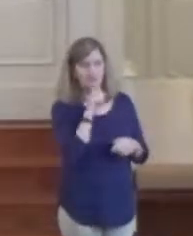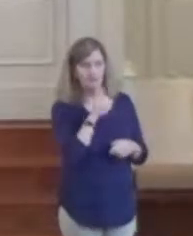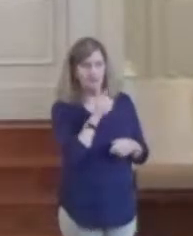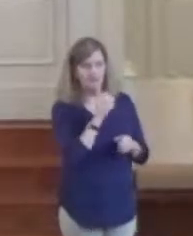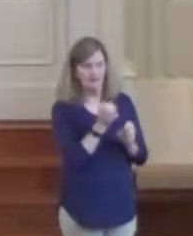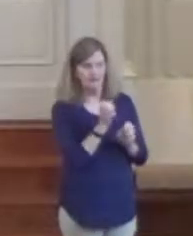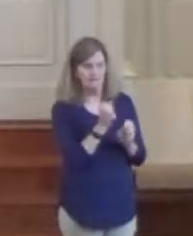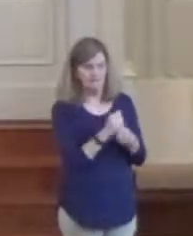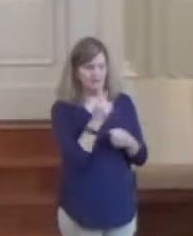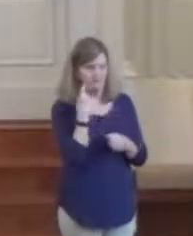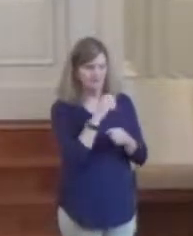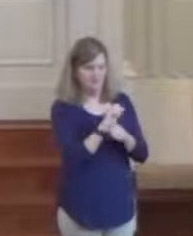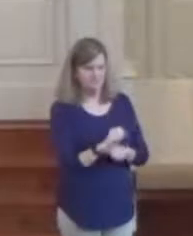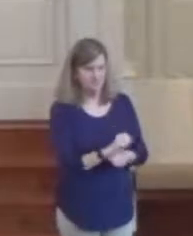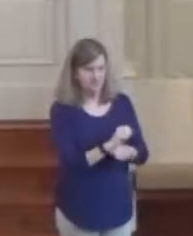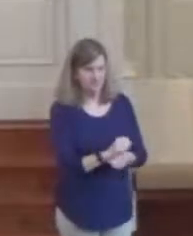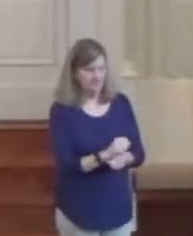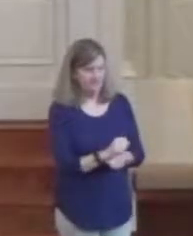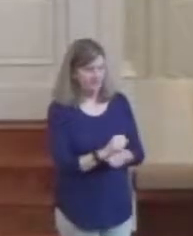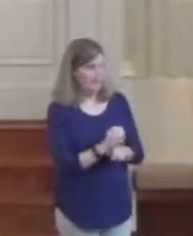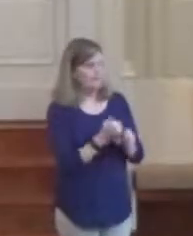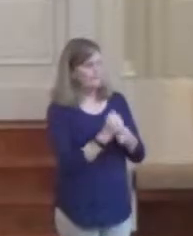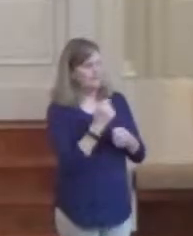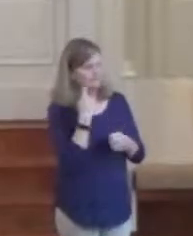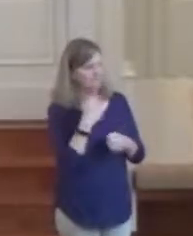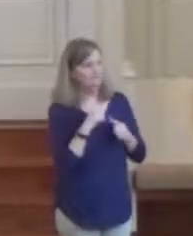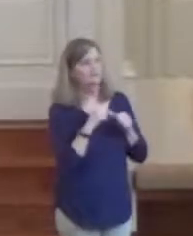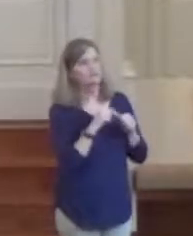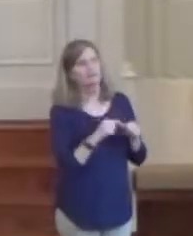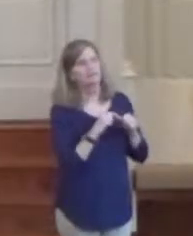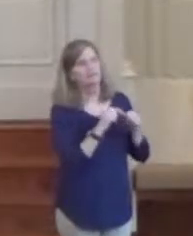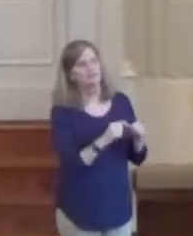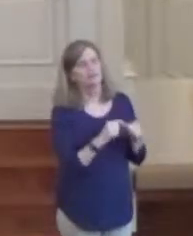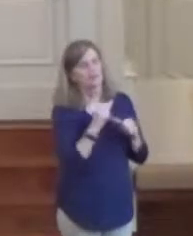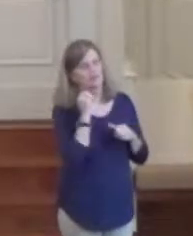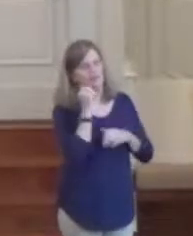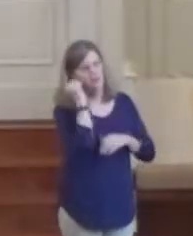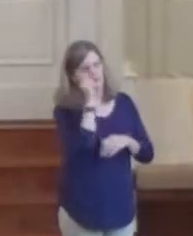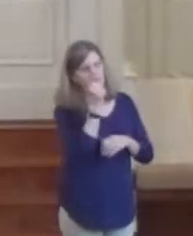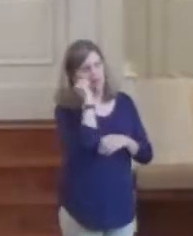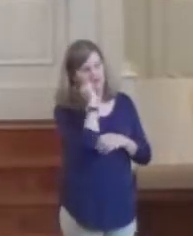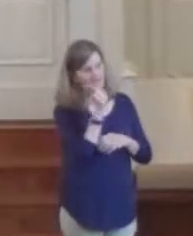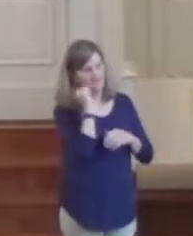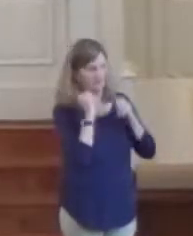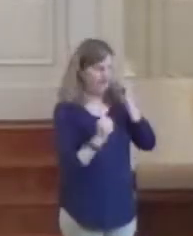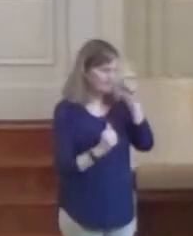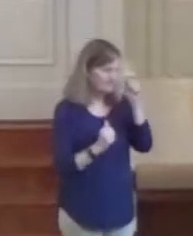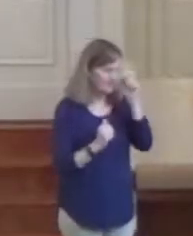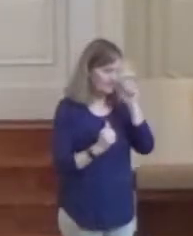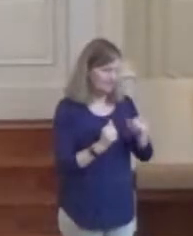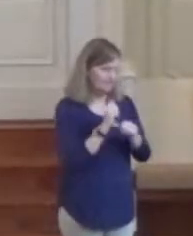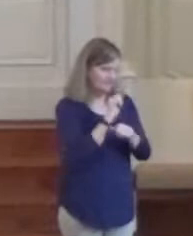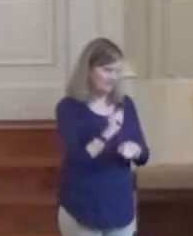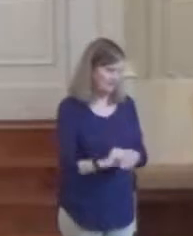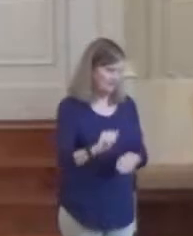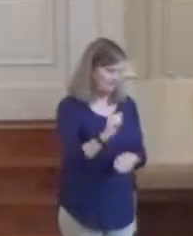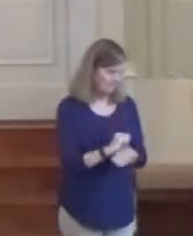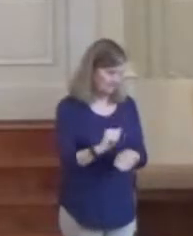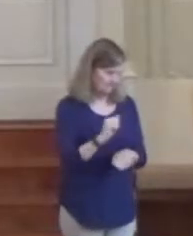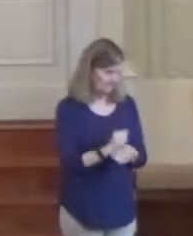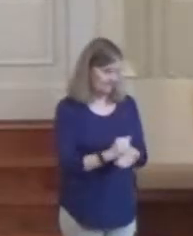made for slavery. I guess we are made for this endless labor day after day after day, because that sure describes the life that we